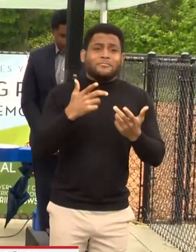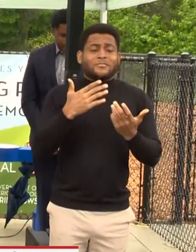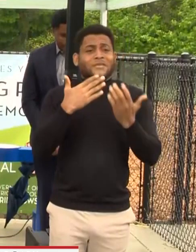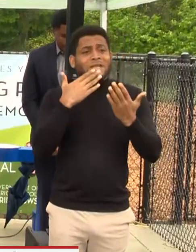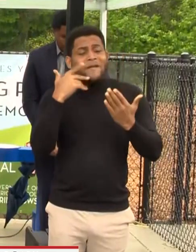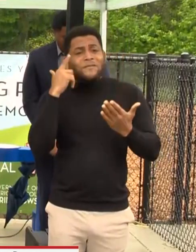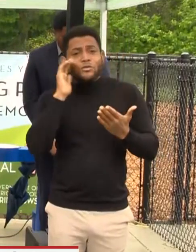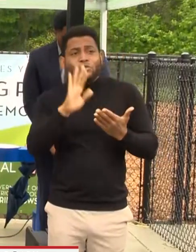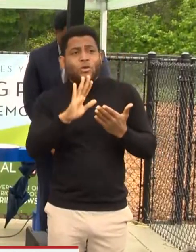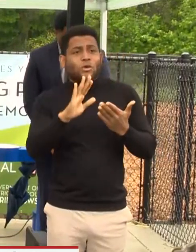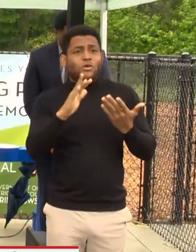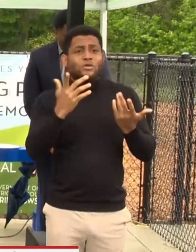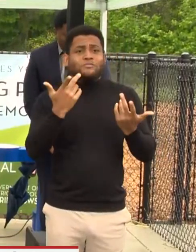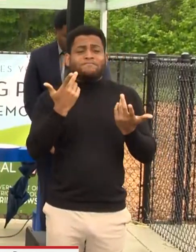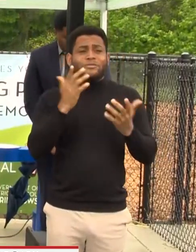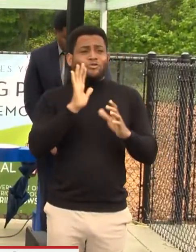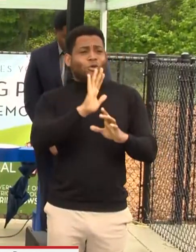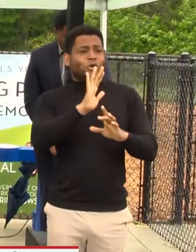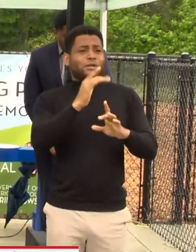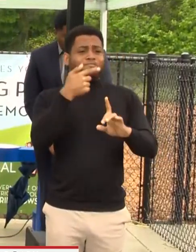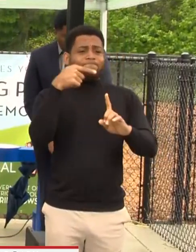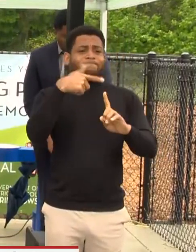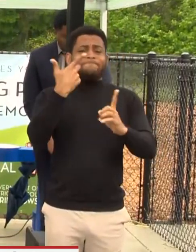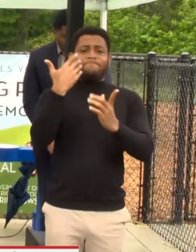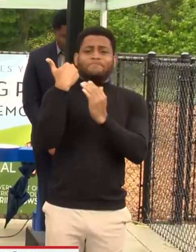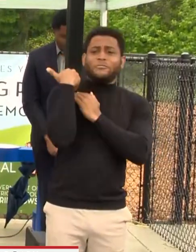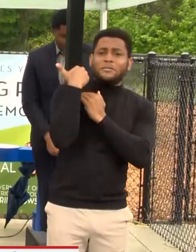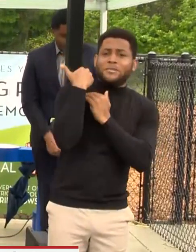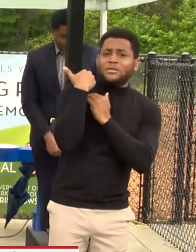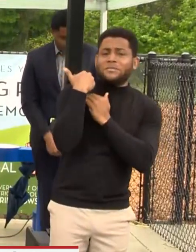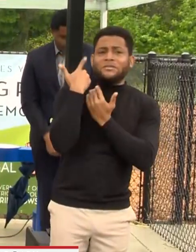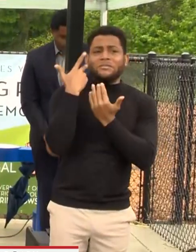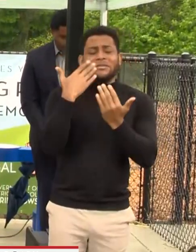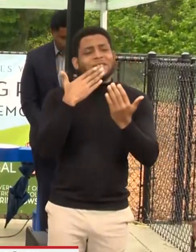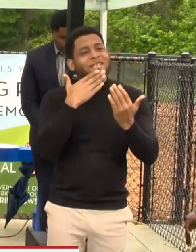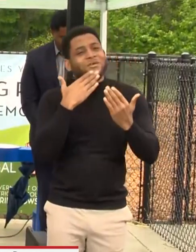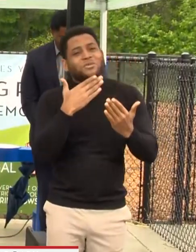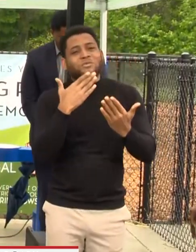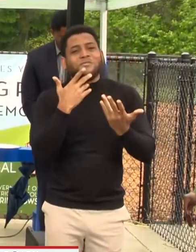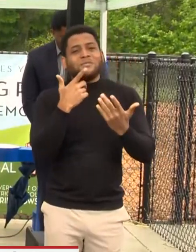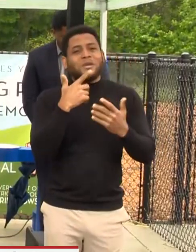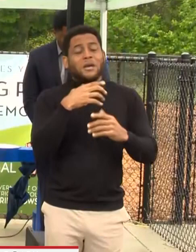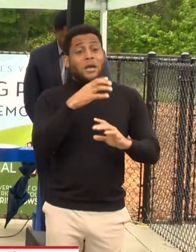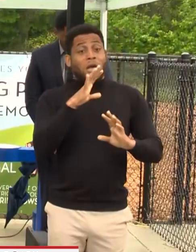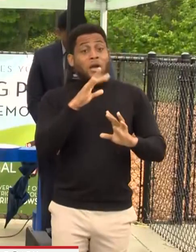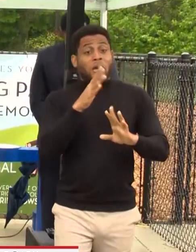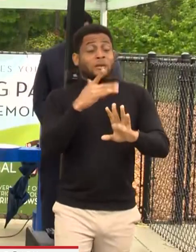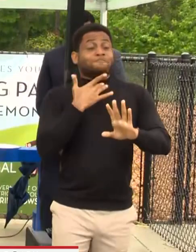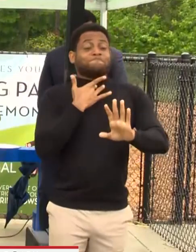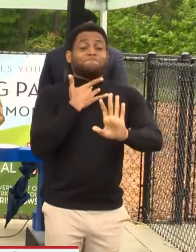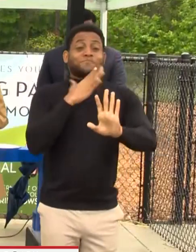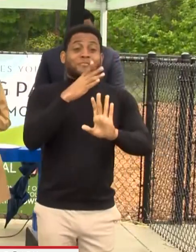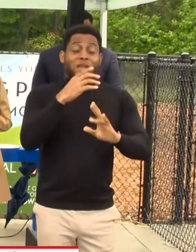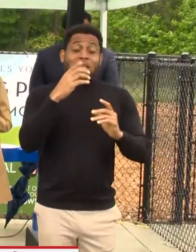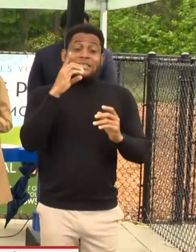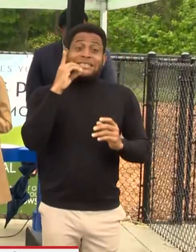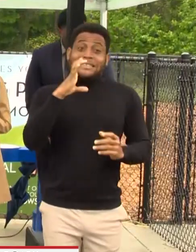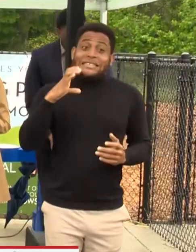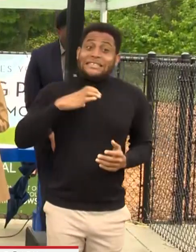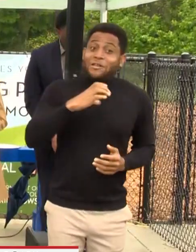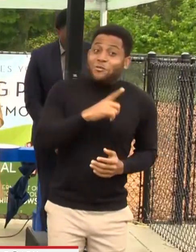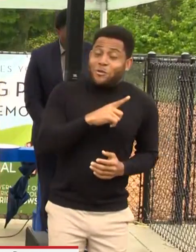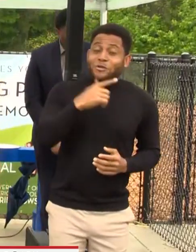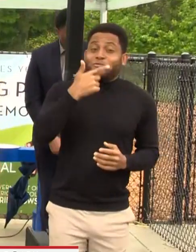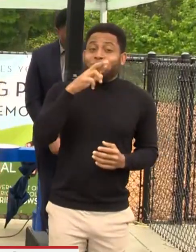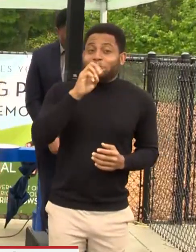accountability, Councilmember Henderson, and thank Mayor Gray. Councilmember Gray in his absence. The new Texas Avenue Dog